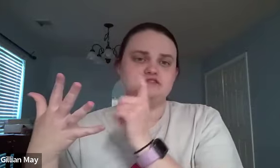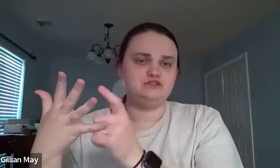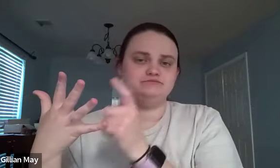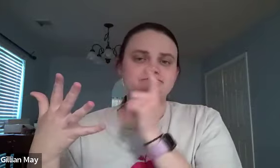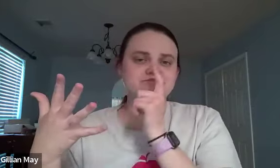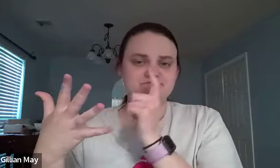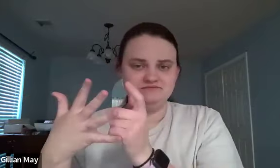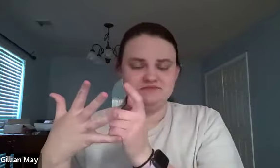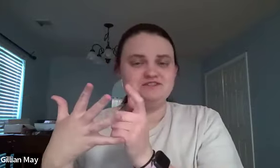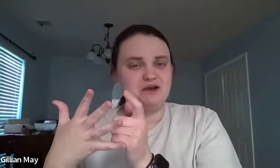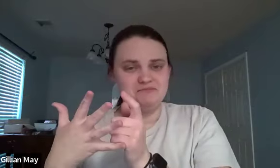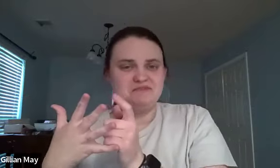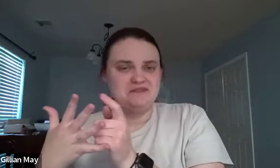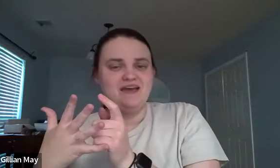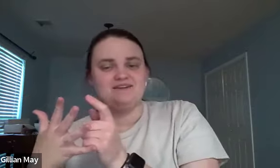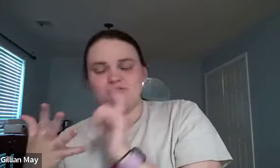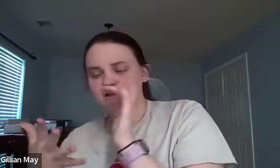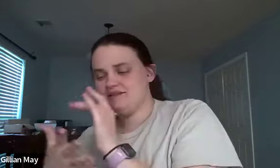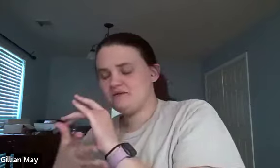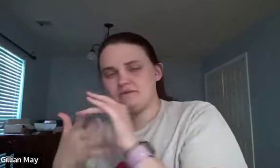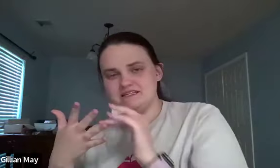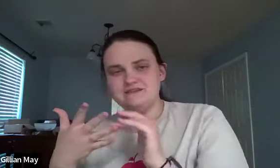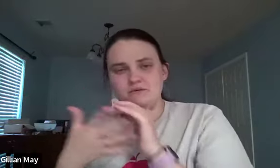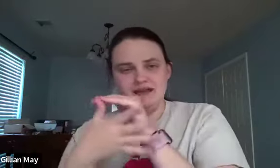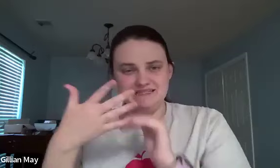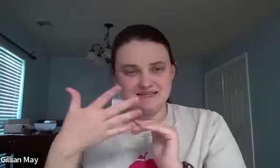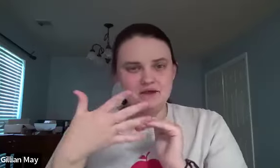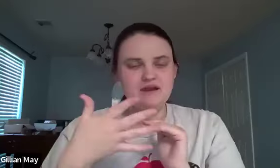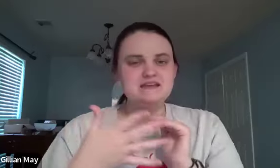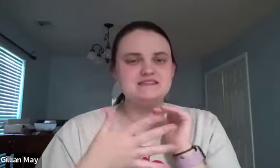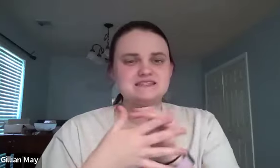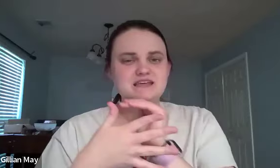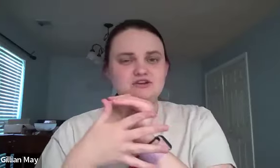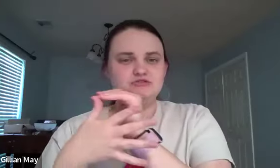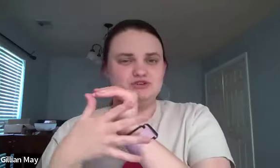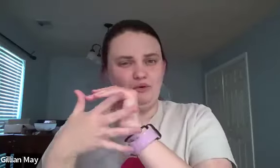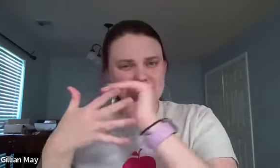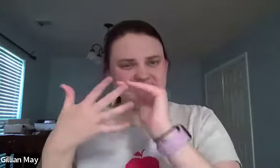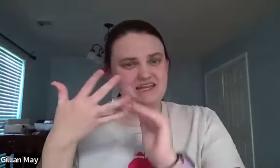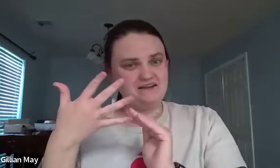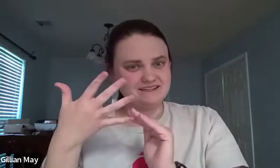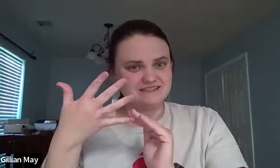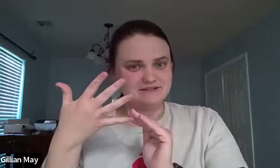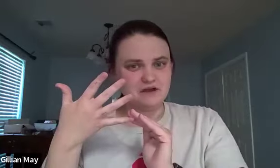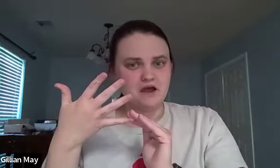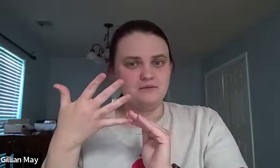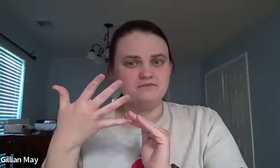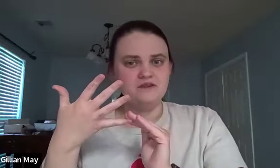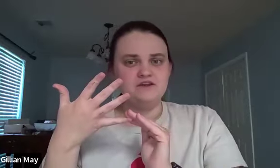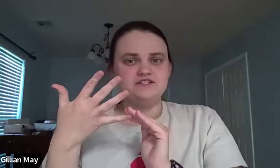sister. So the reason the way I did it that way is this is how you would do oldest to youngest. So you